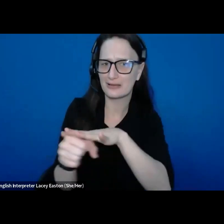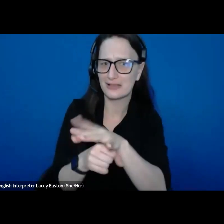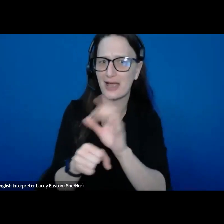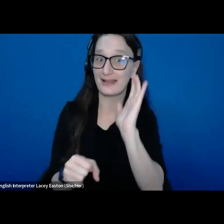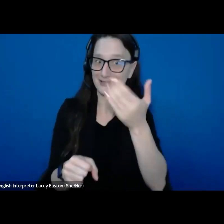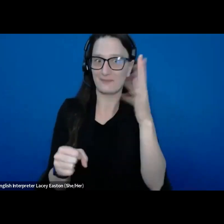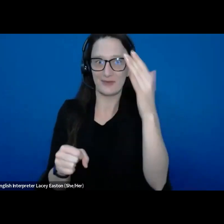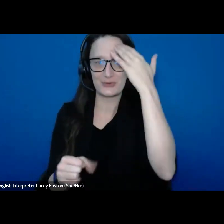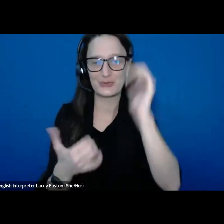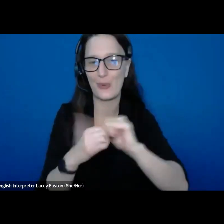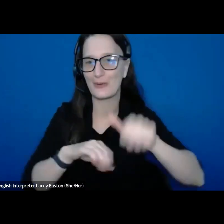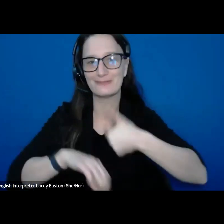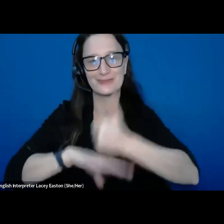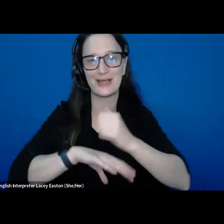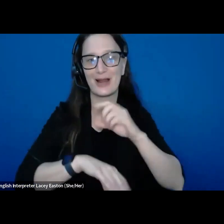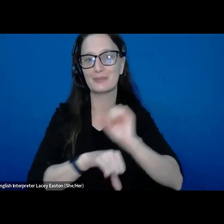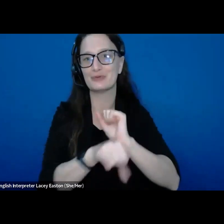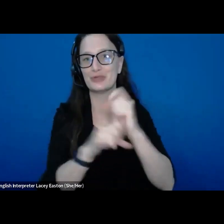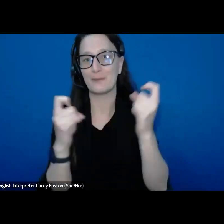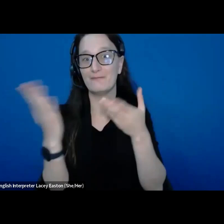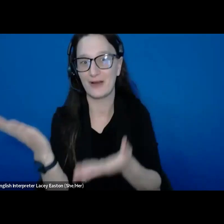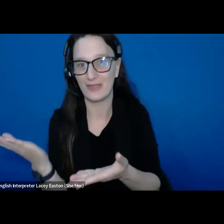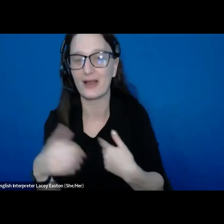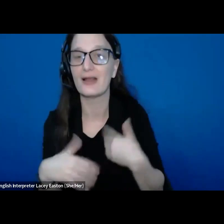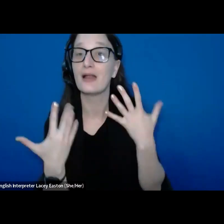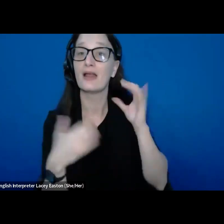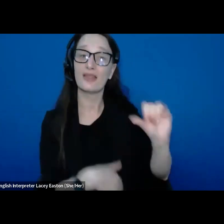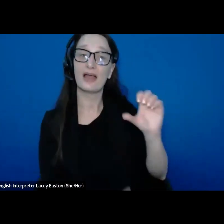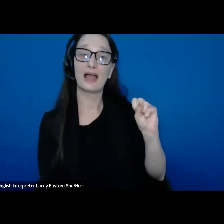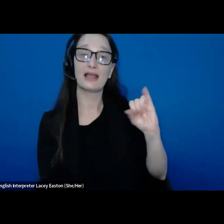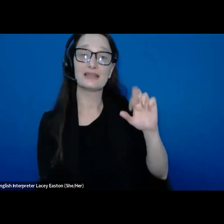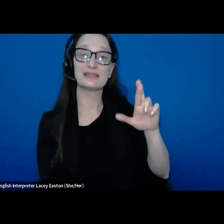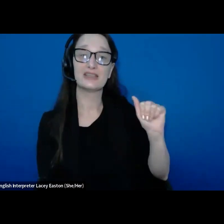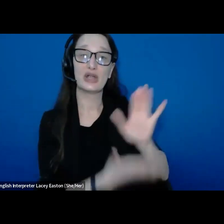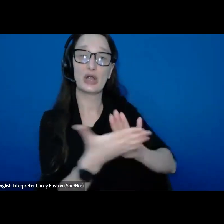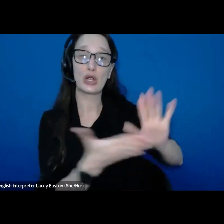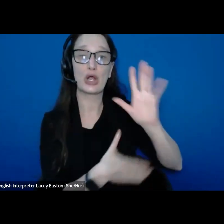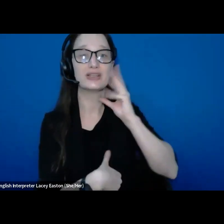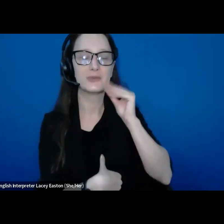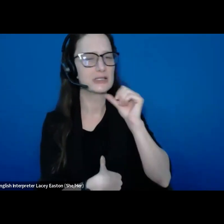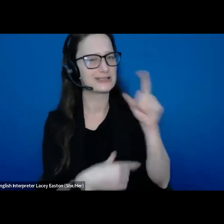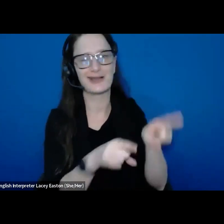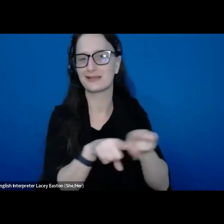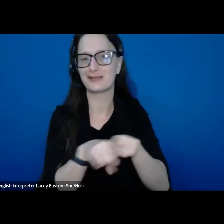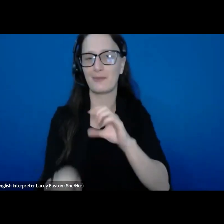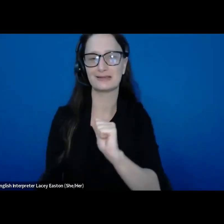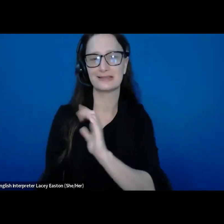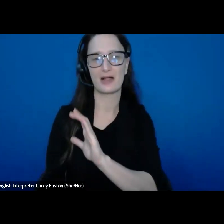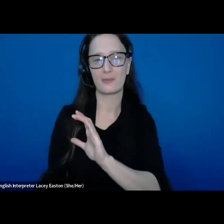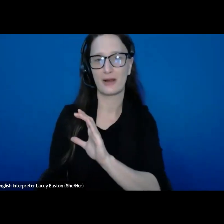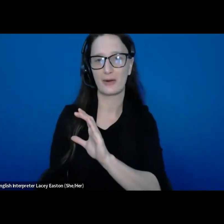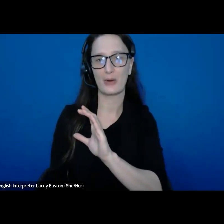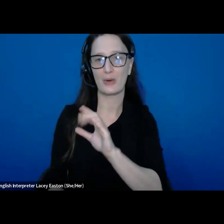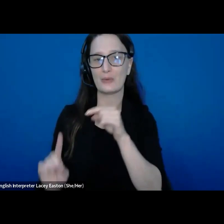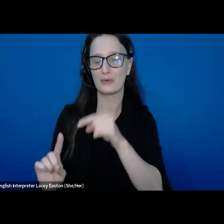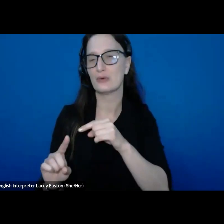I know think it's they've the done Sierra College experience for the job fair was not the exact same as doing it in Sacramento down at the Employment Center on Lemon